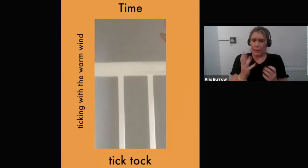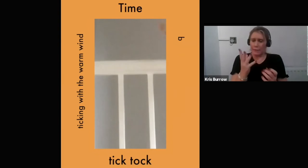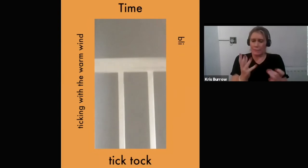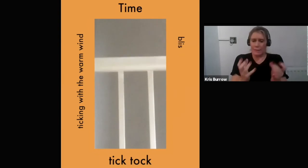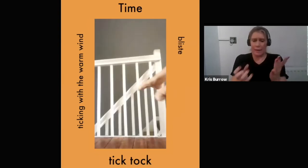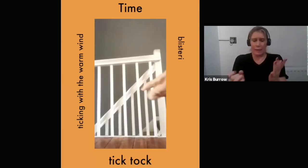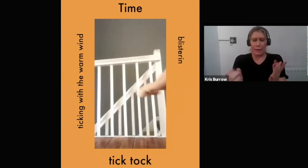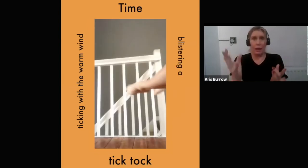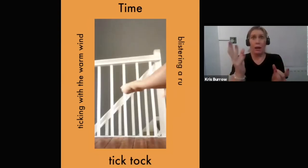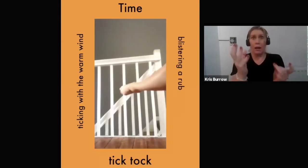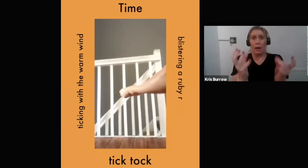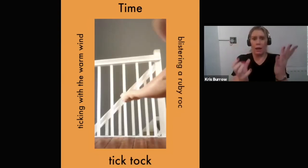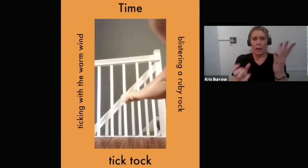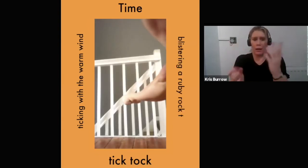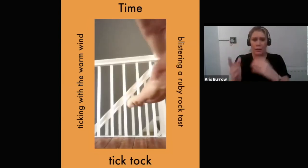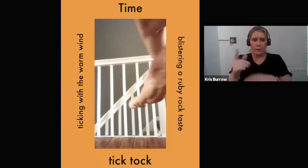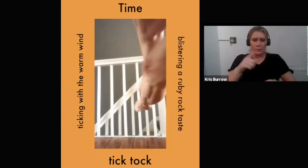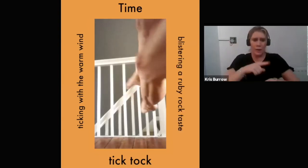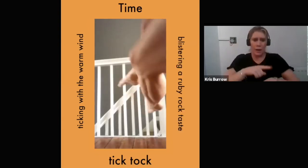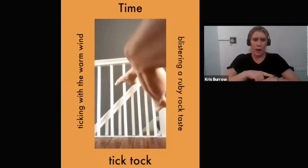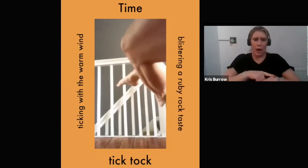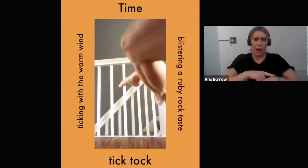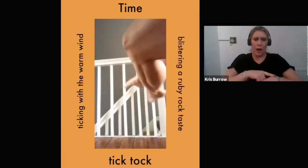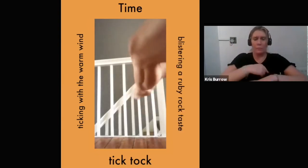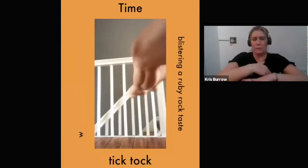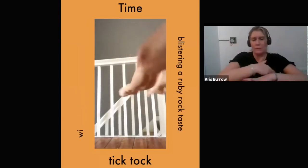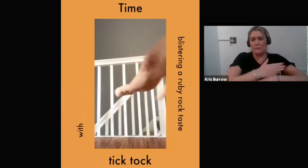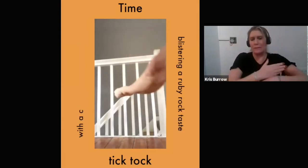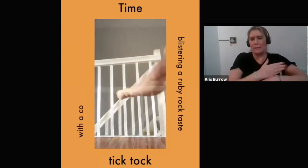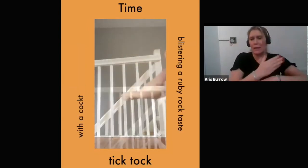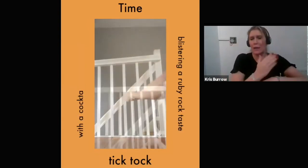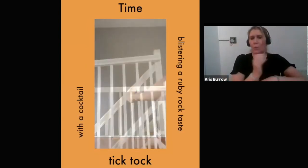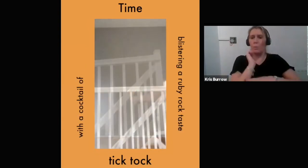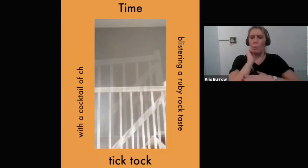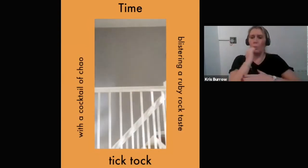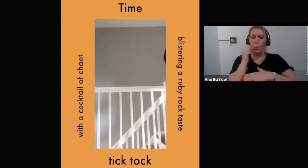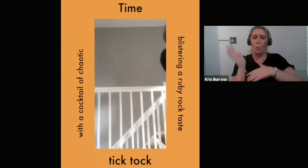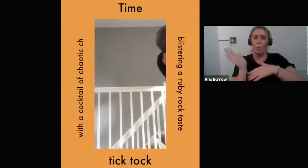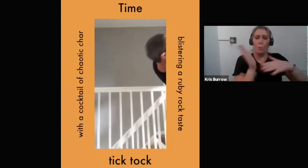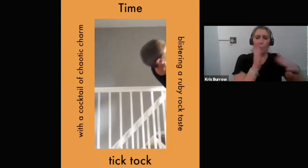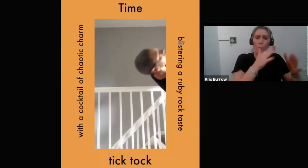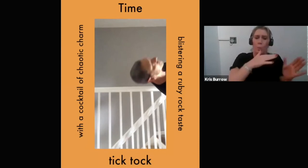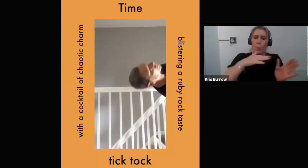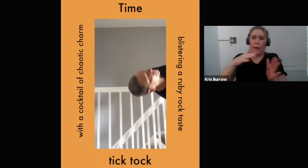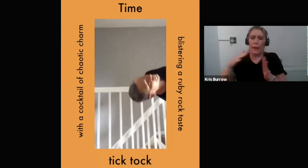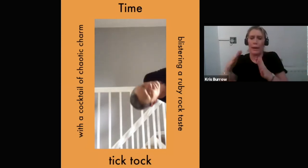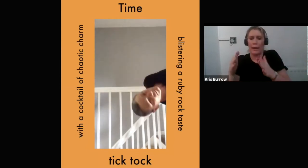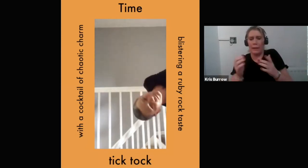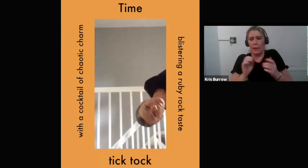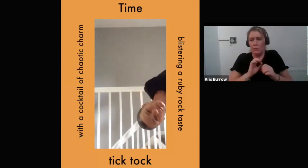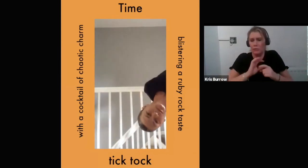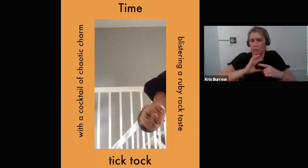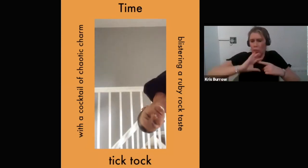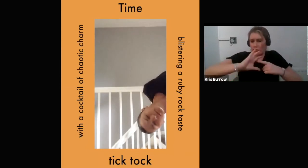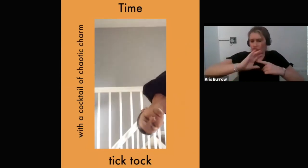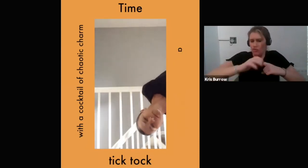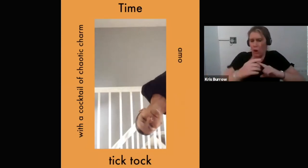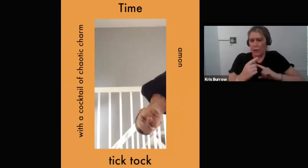wind, blistering a ruby rock taste with a cocktail of chaotic